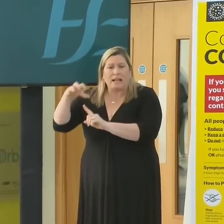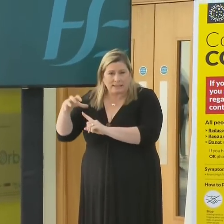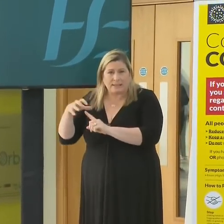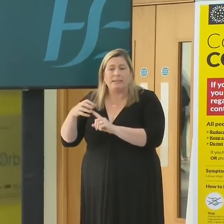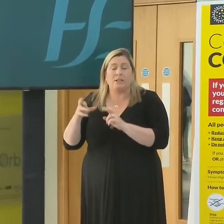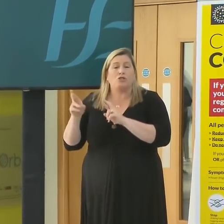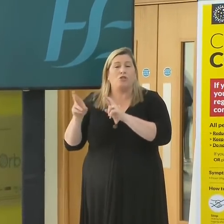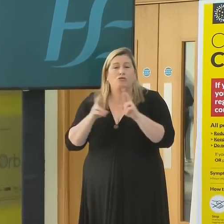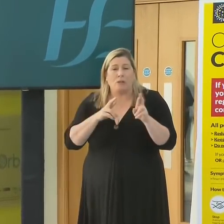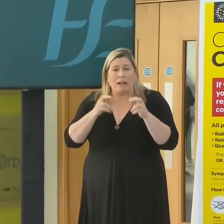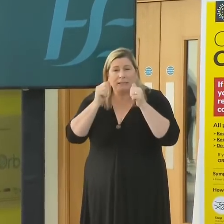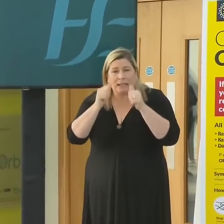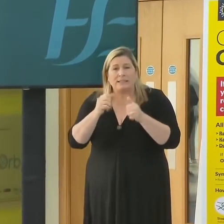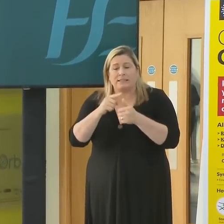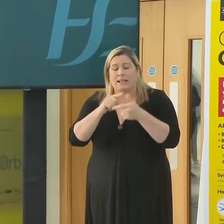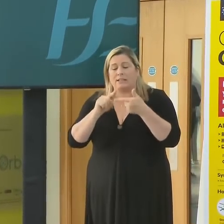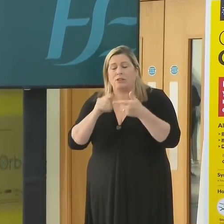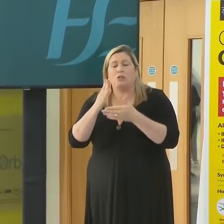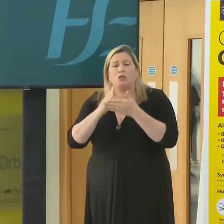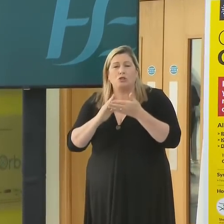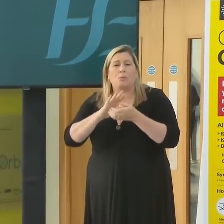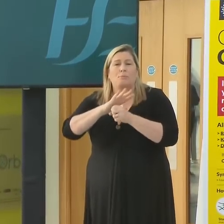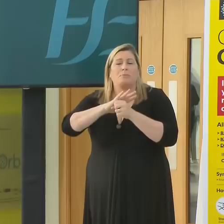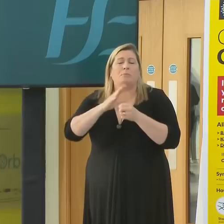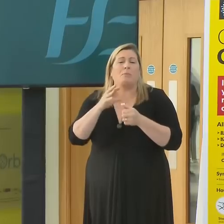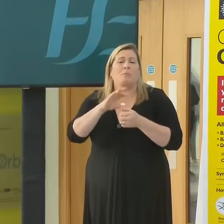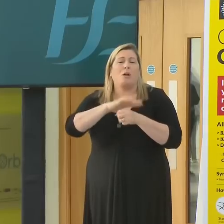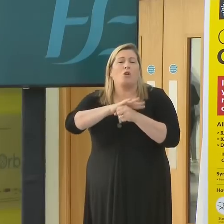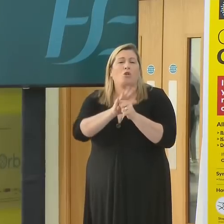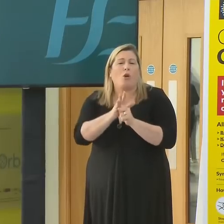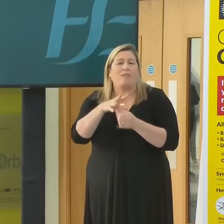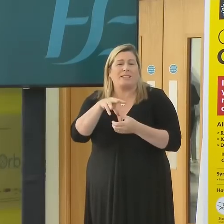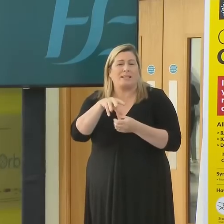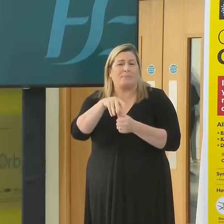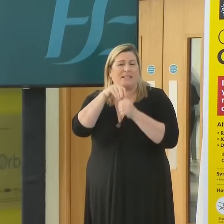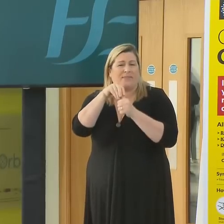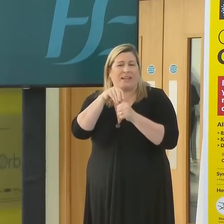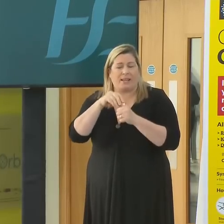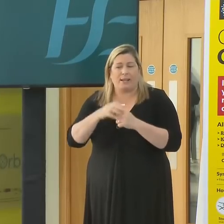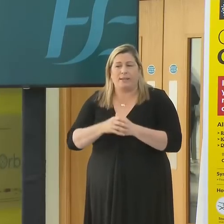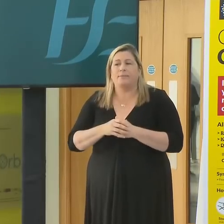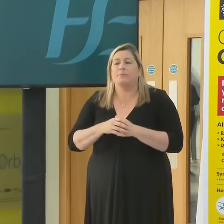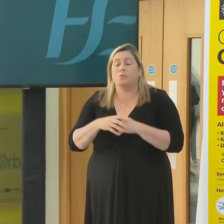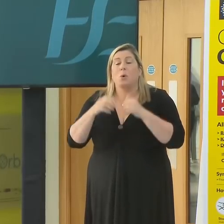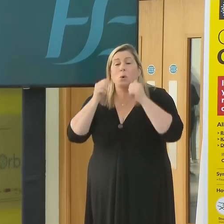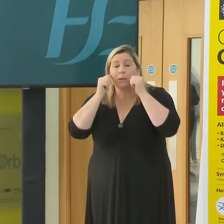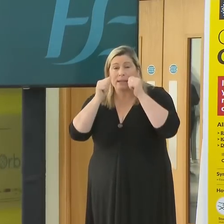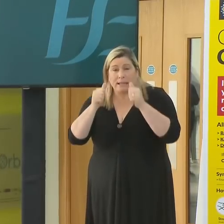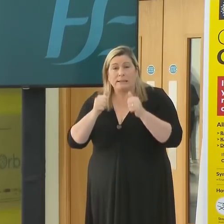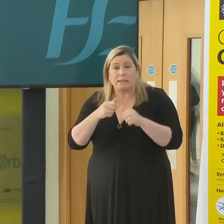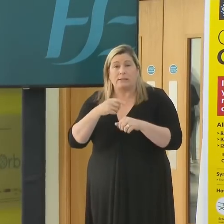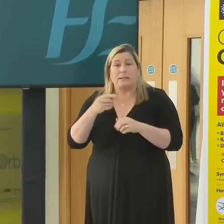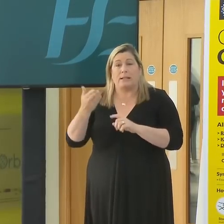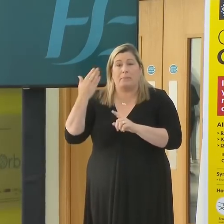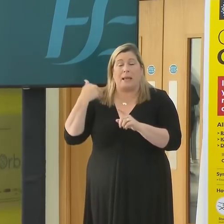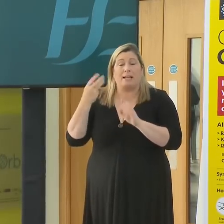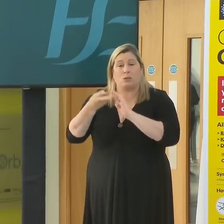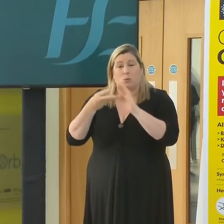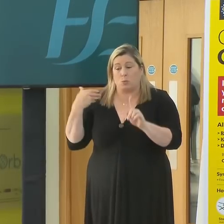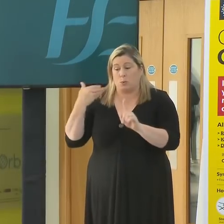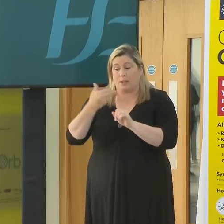regular attendances and then some COVID-specific work that we're doing. So in terms of attendances over the past week, these are continuing to